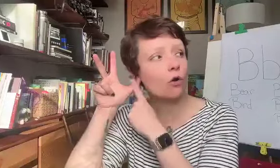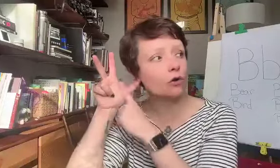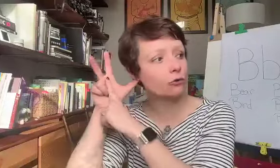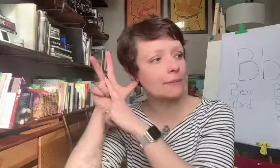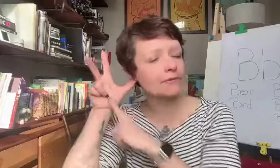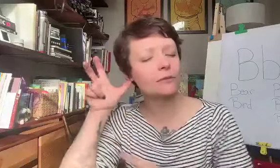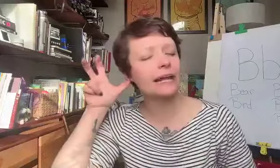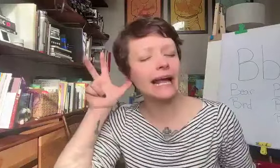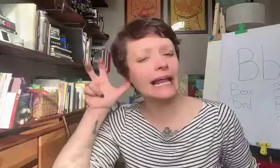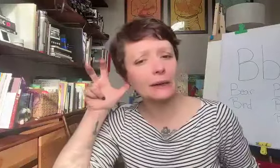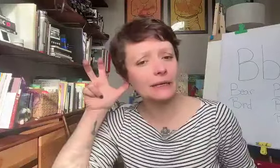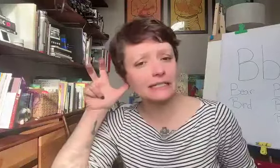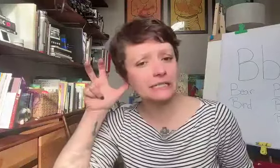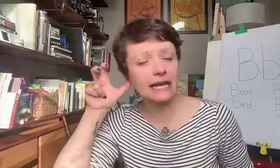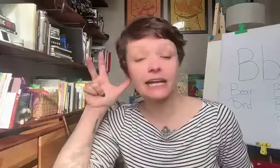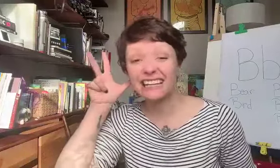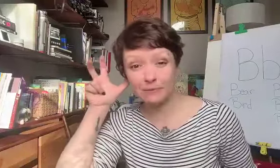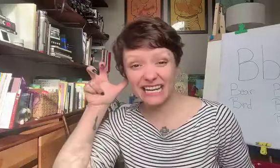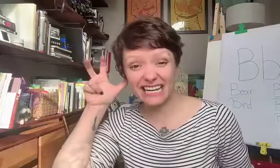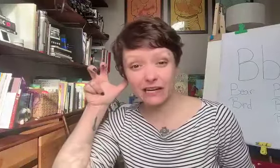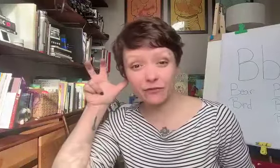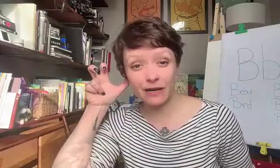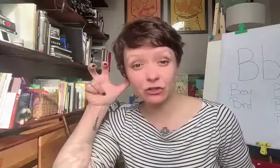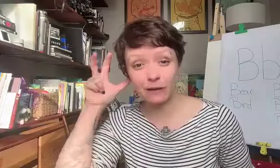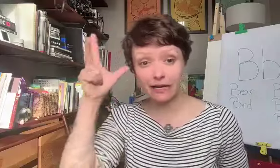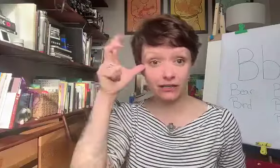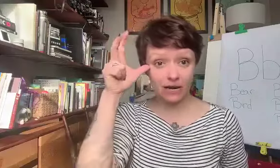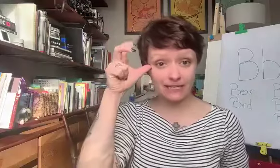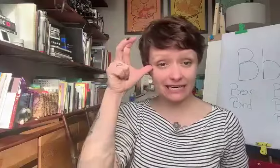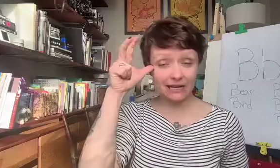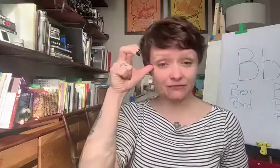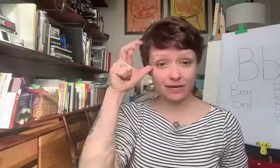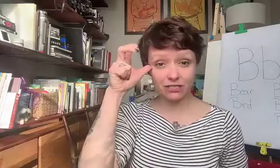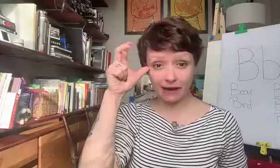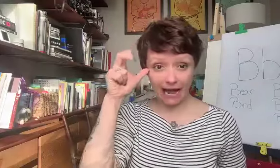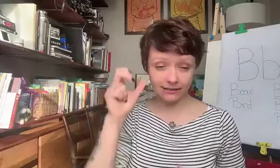old gramophone, like, hello, what did you say? Like, I'm taking in information through my ears. I'm taking in information through my eyes.